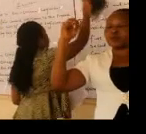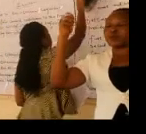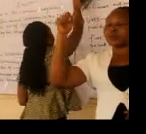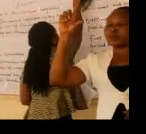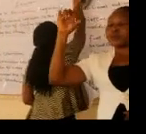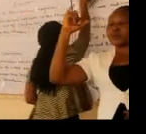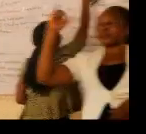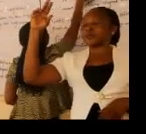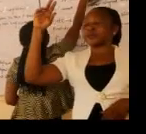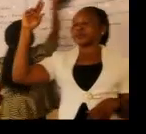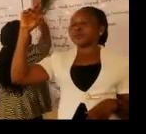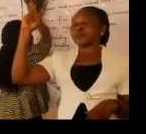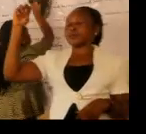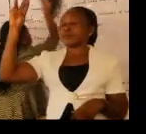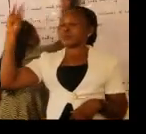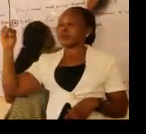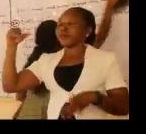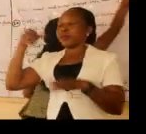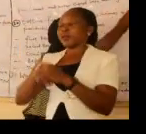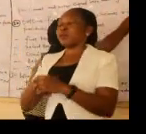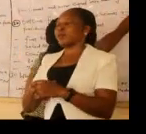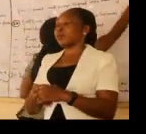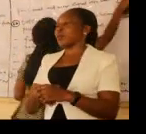That's number 4B.